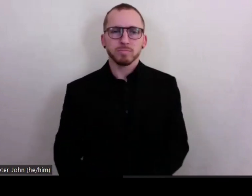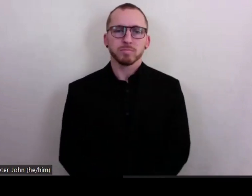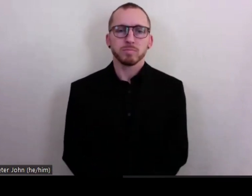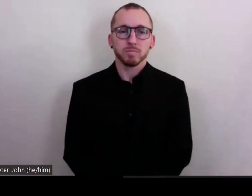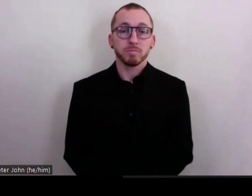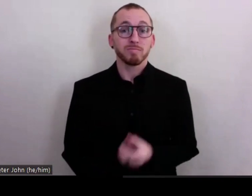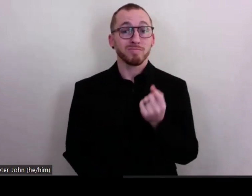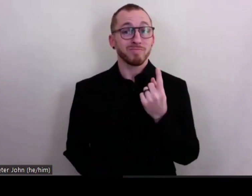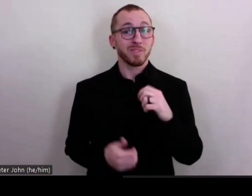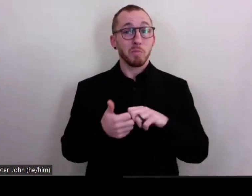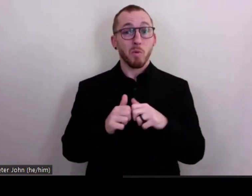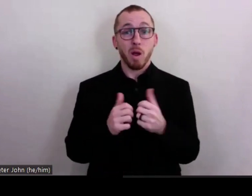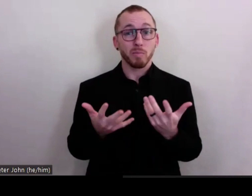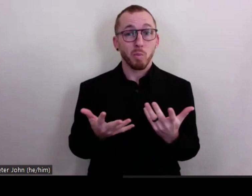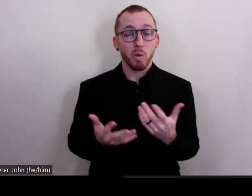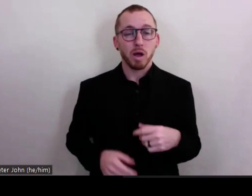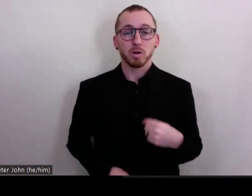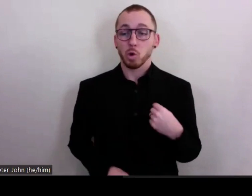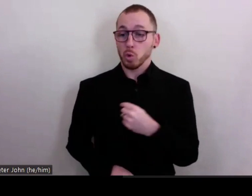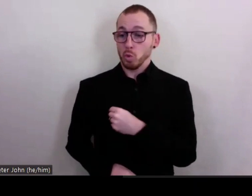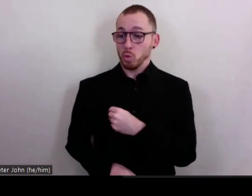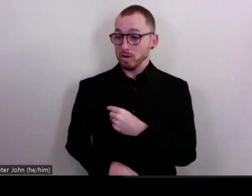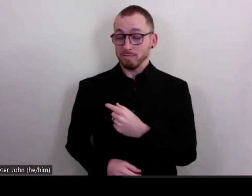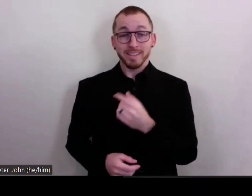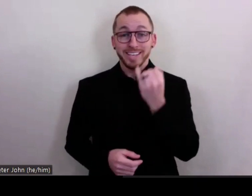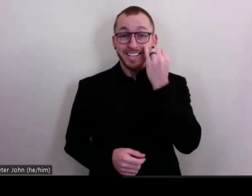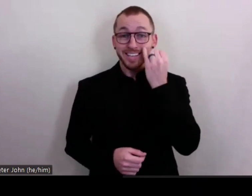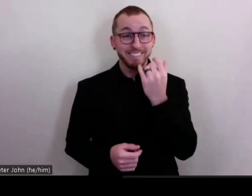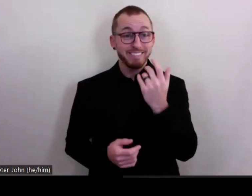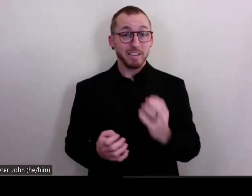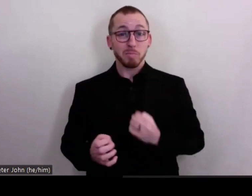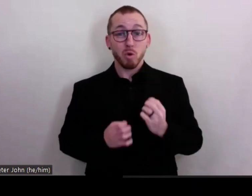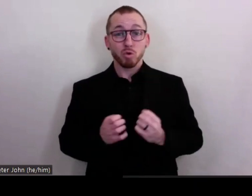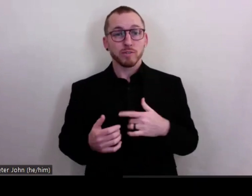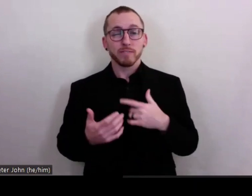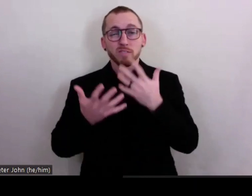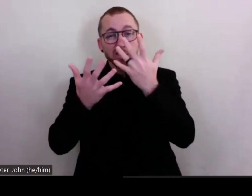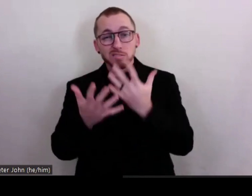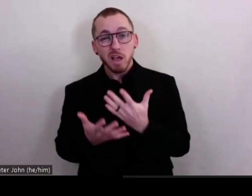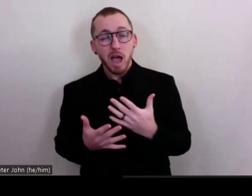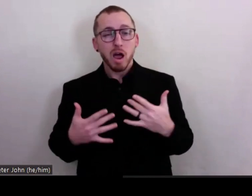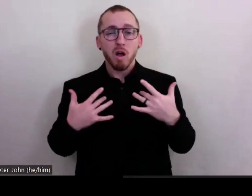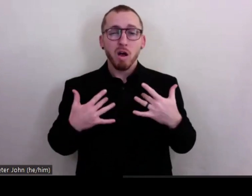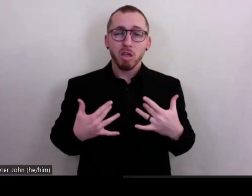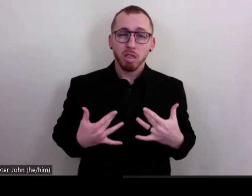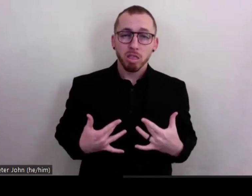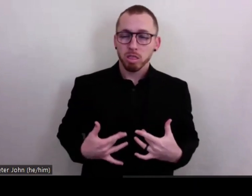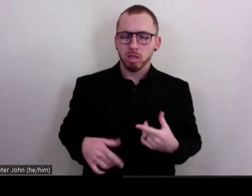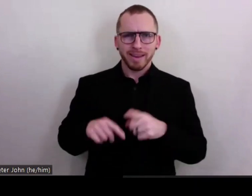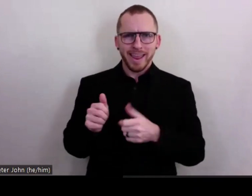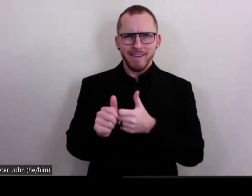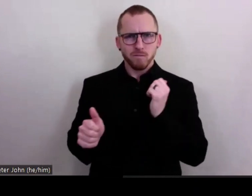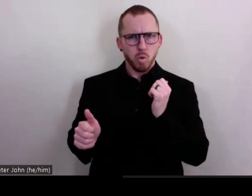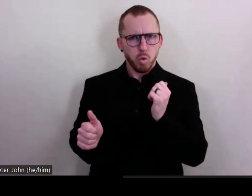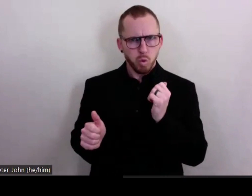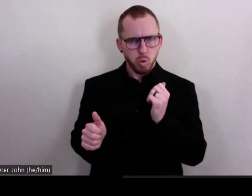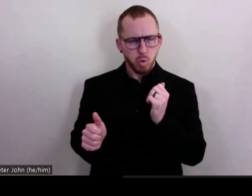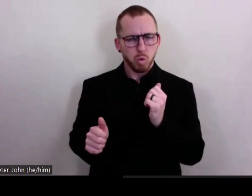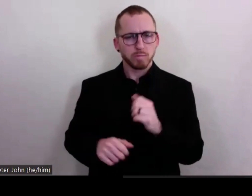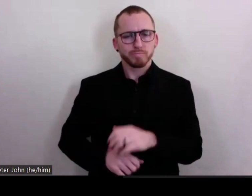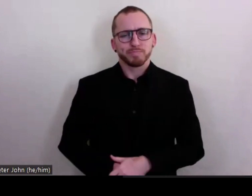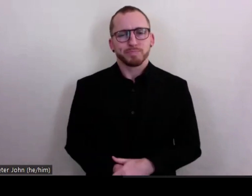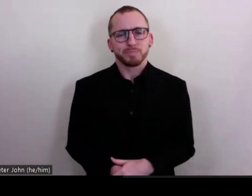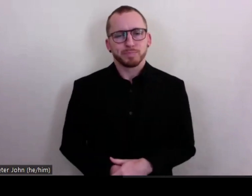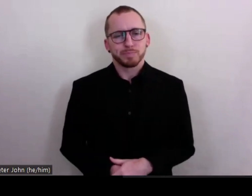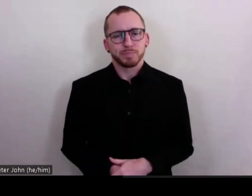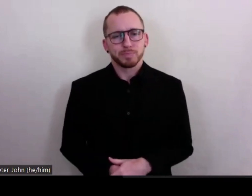can't avoid just hard emotions, right? The sadness or despair is we also avoid joy and pleasure.